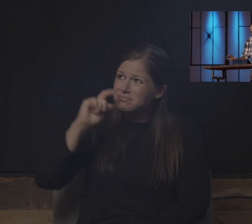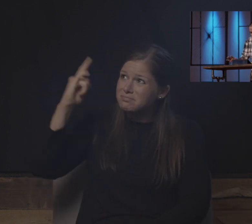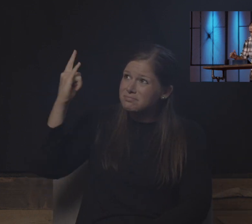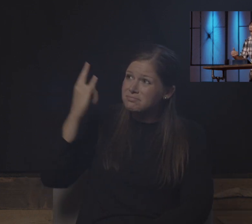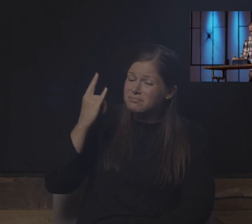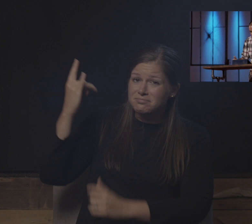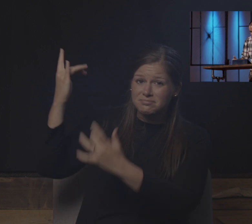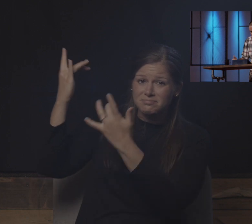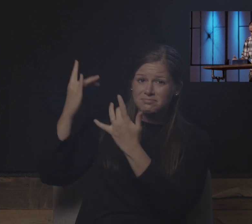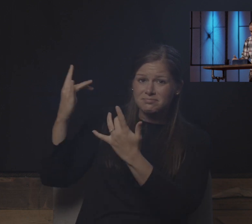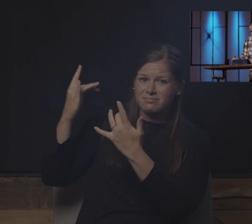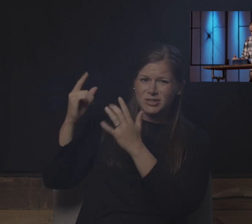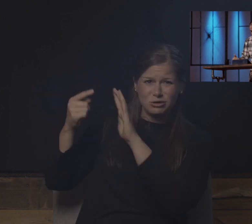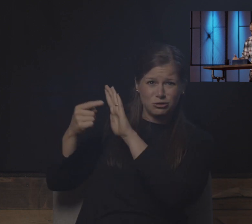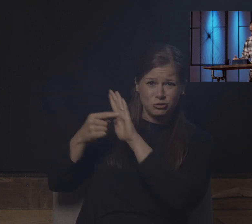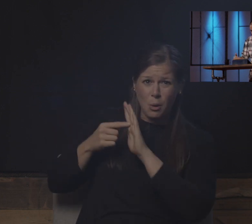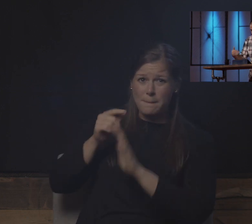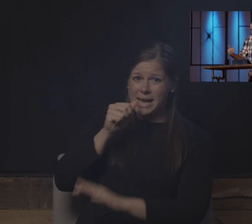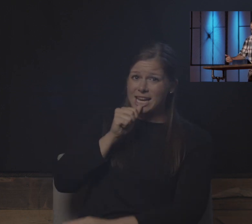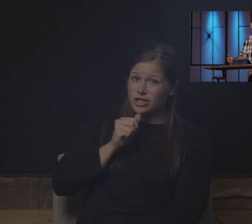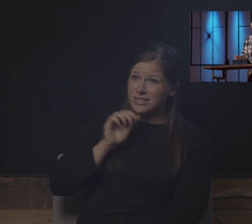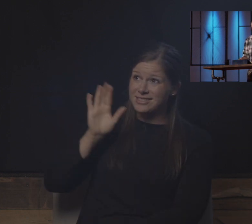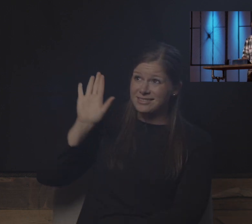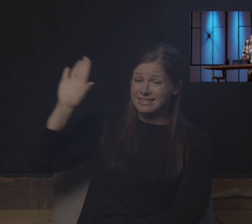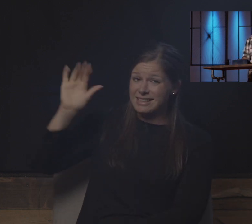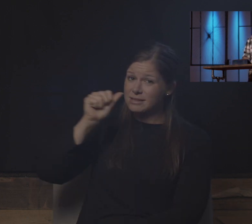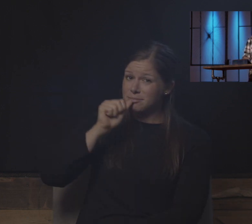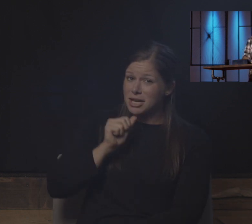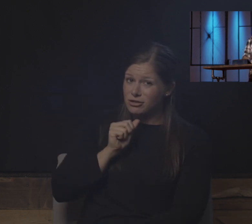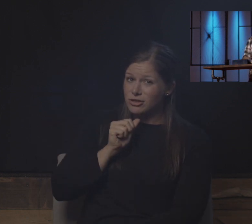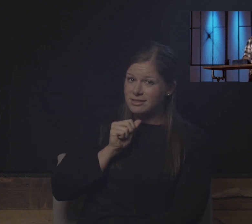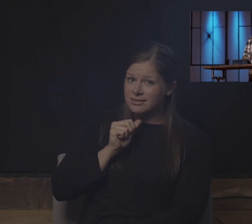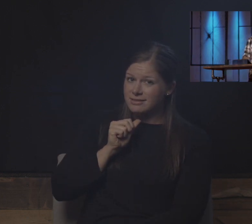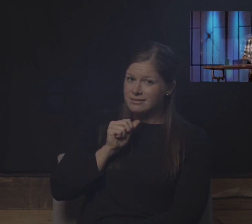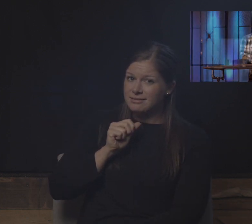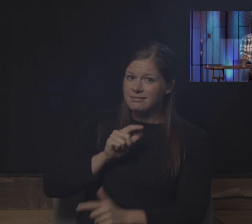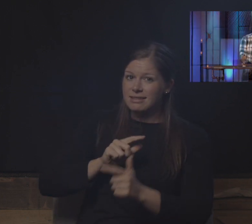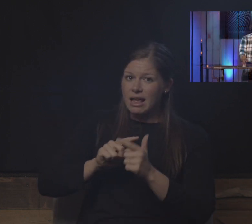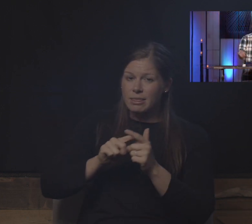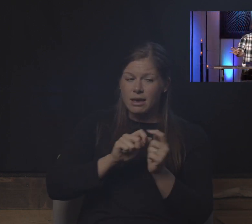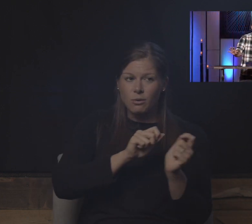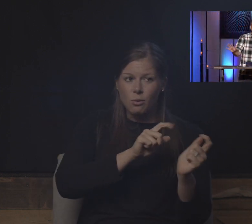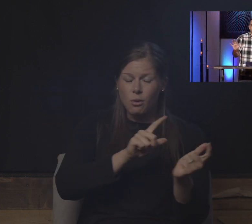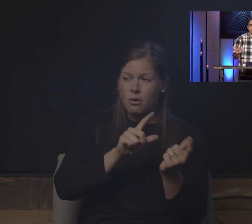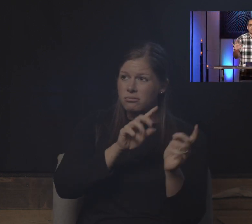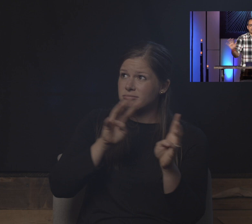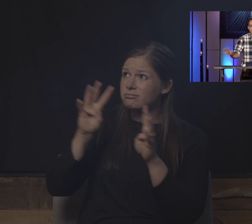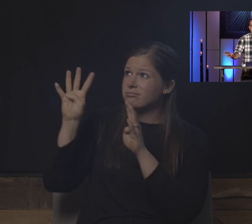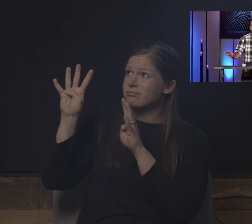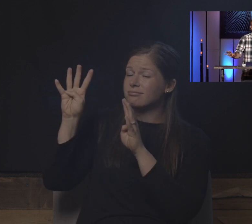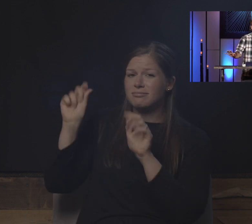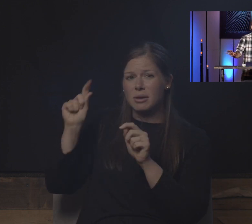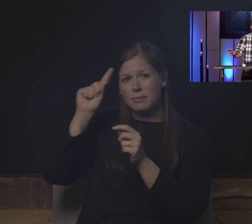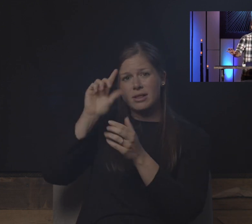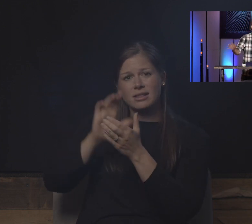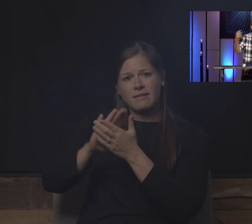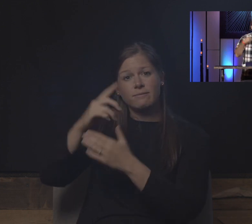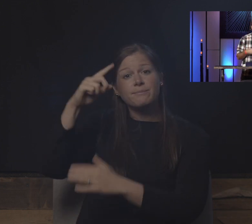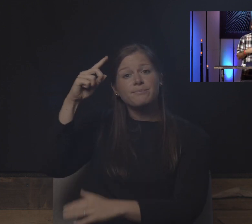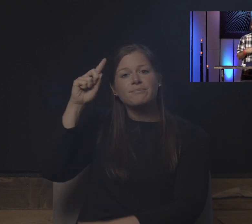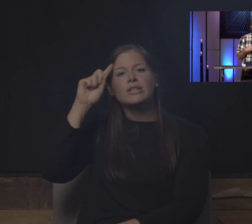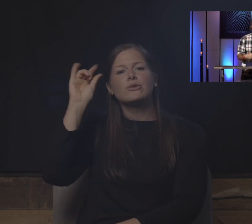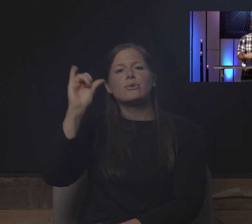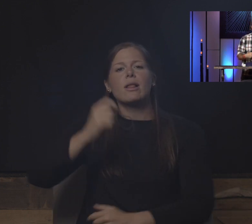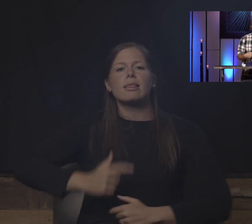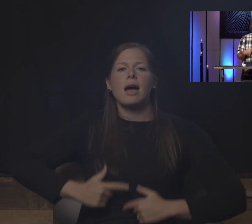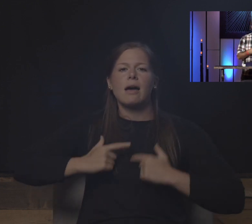an example to those who would believe in him for eternal life. Translation, Paul is saying, if God